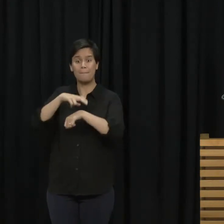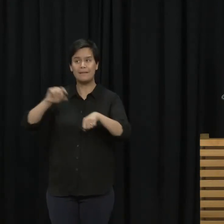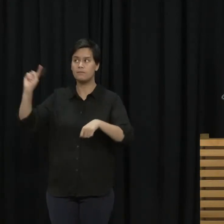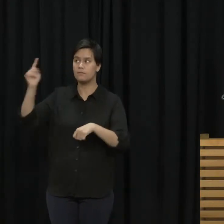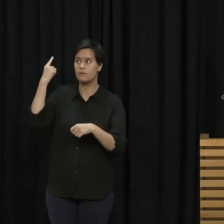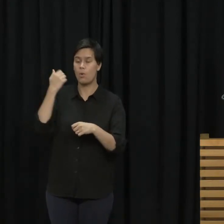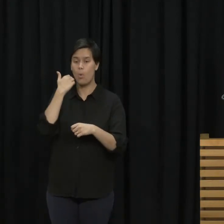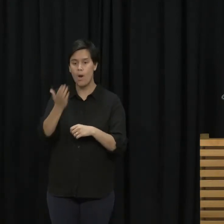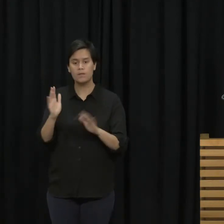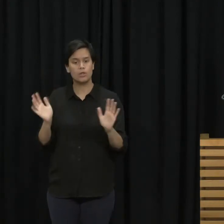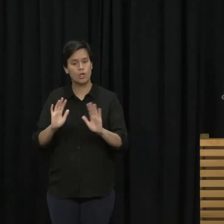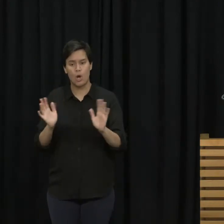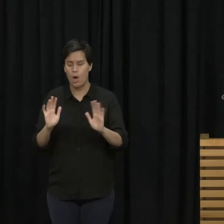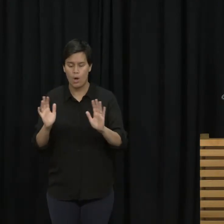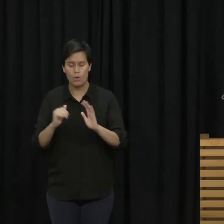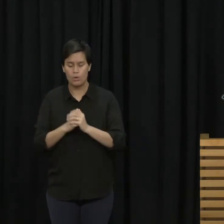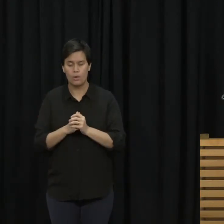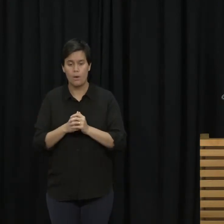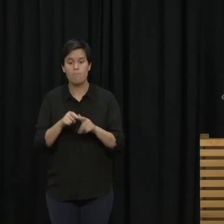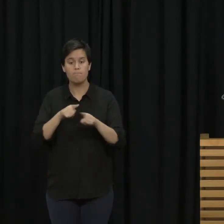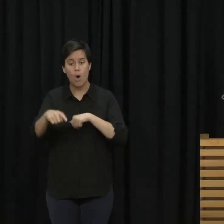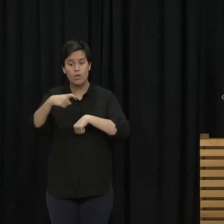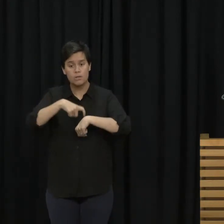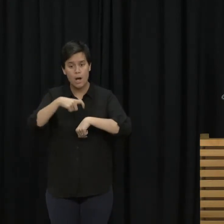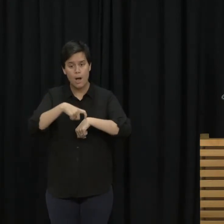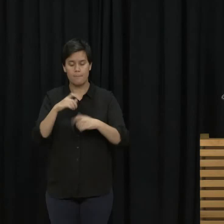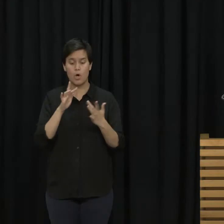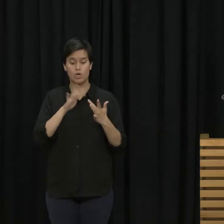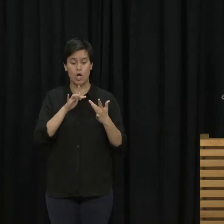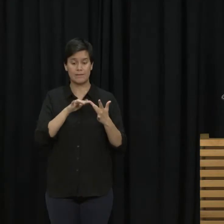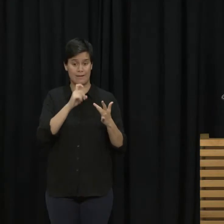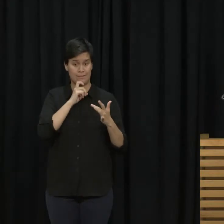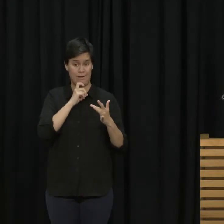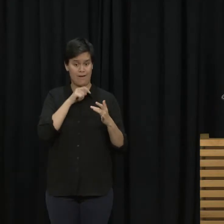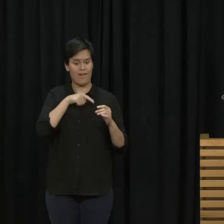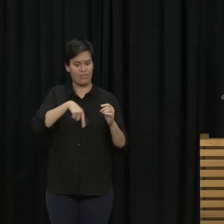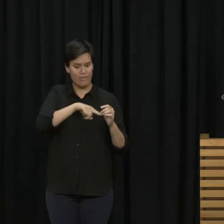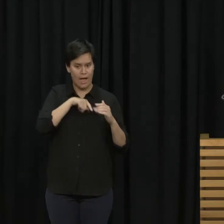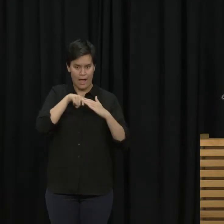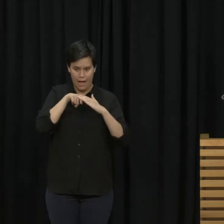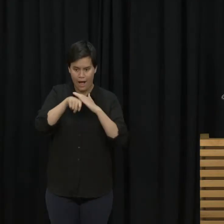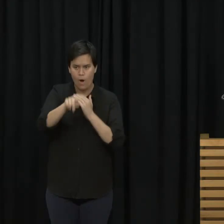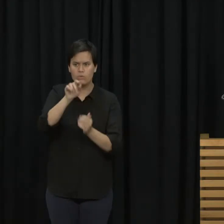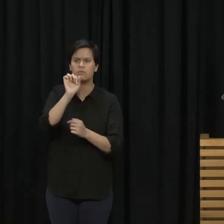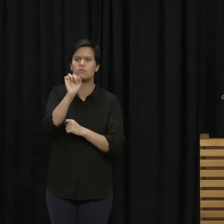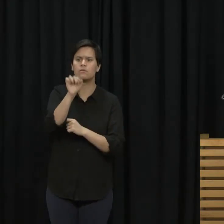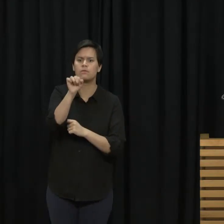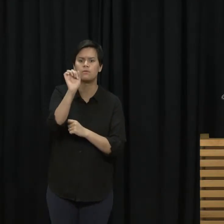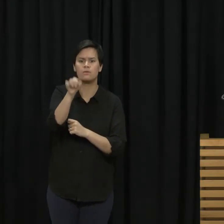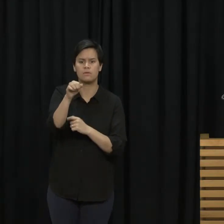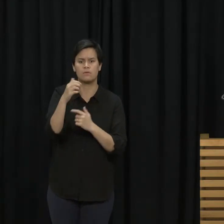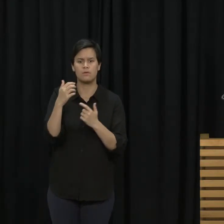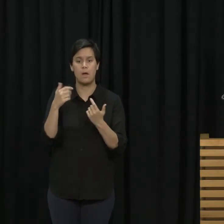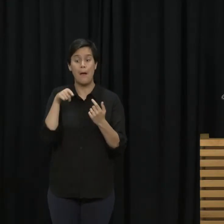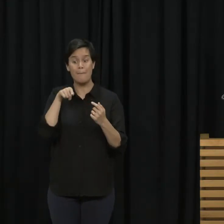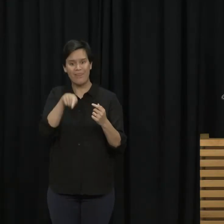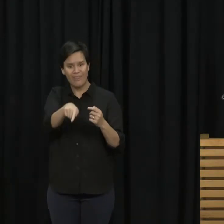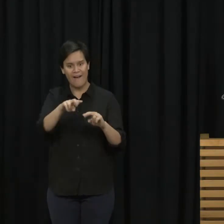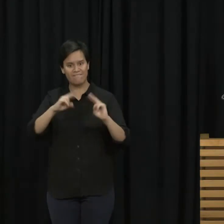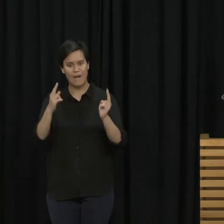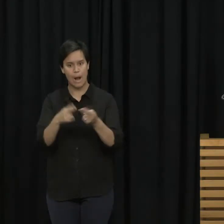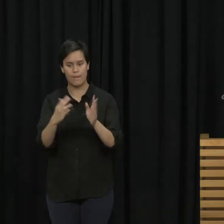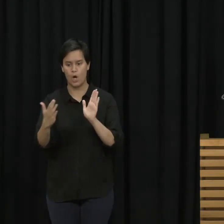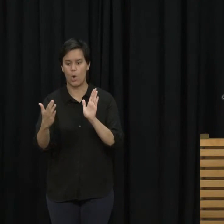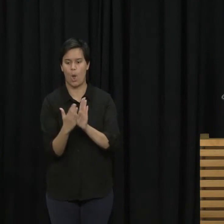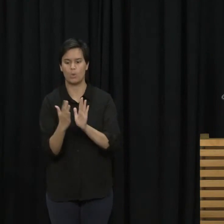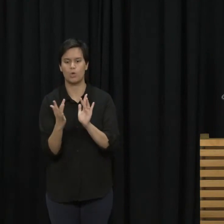providers in the community were going out to a number of families with a priority on the ones who were the close contacts and who may have needed support. We